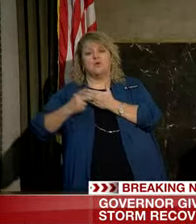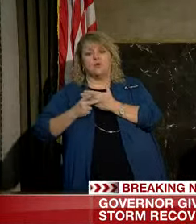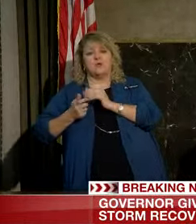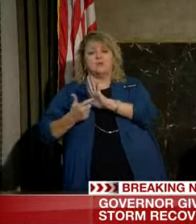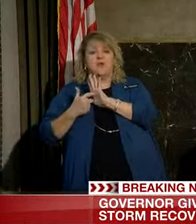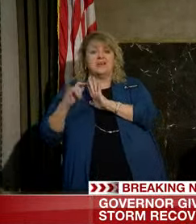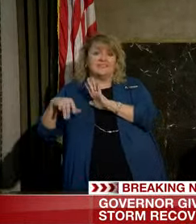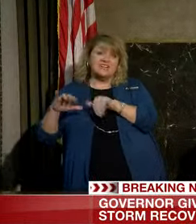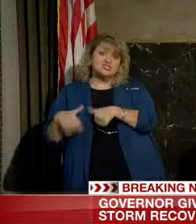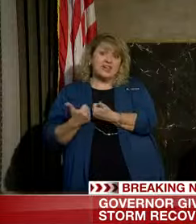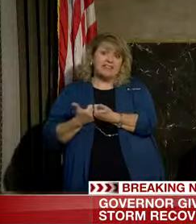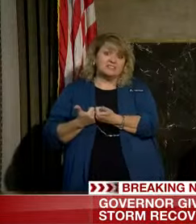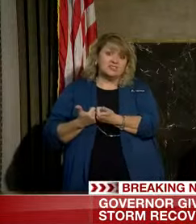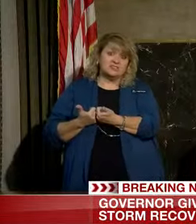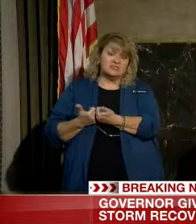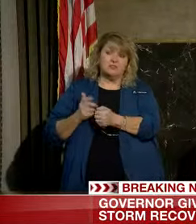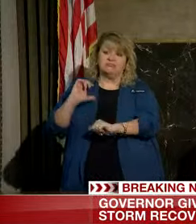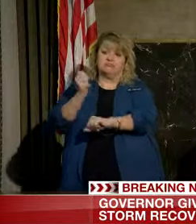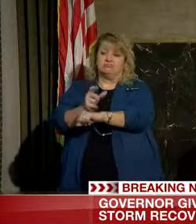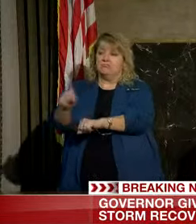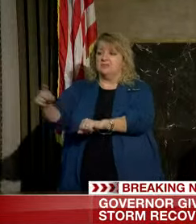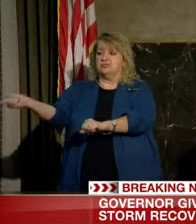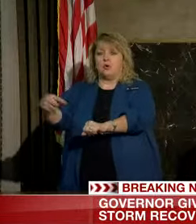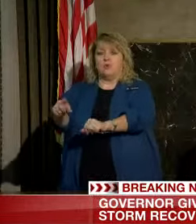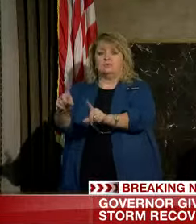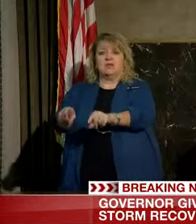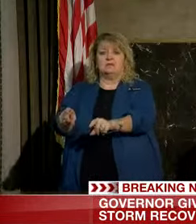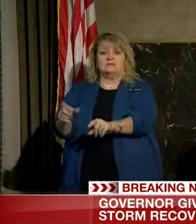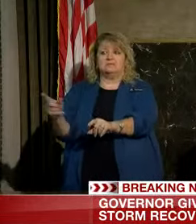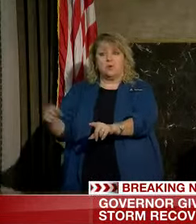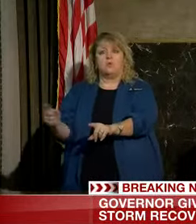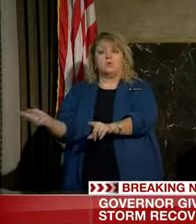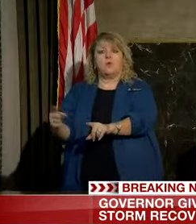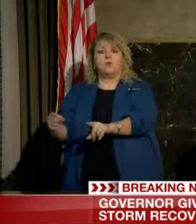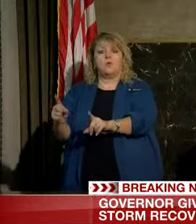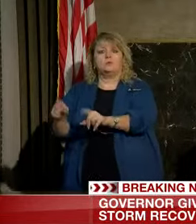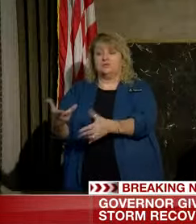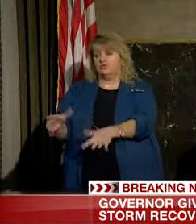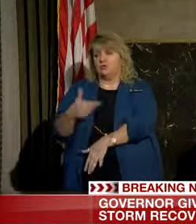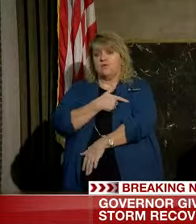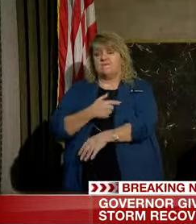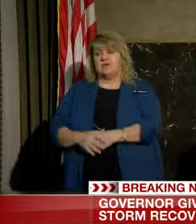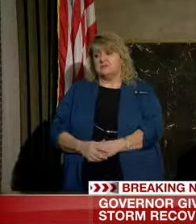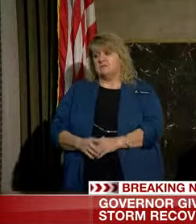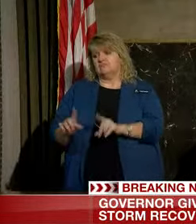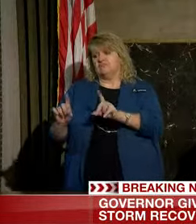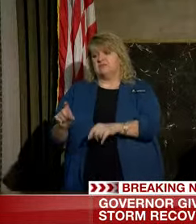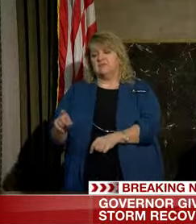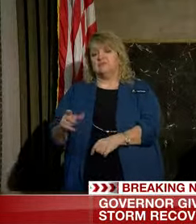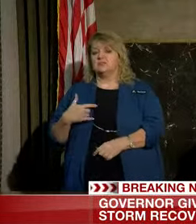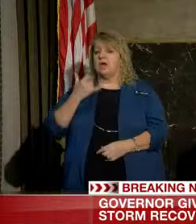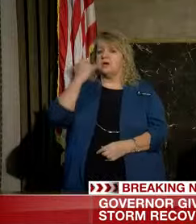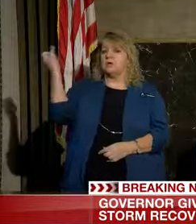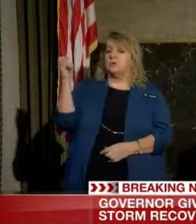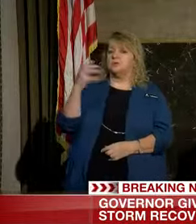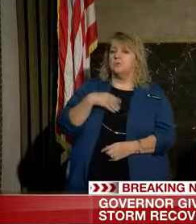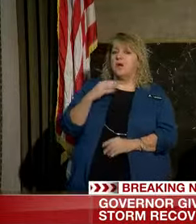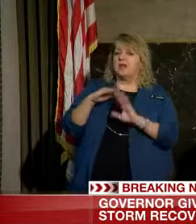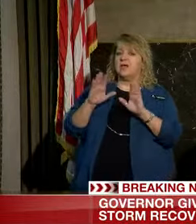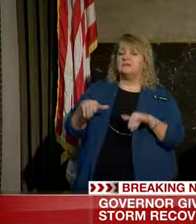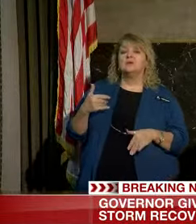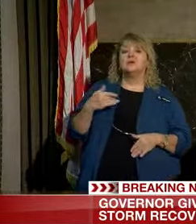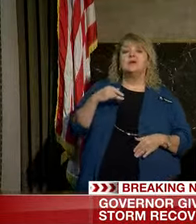very challenging. And one of the things that was discussed this morning on the call with the White House is a